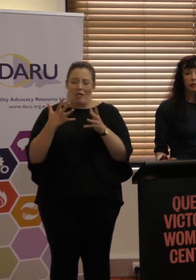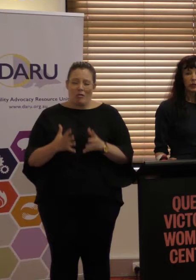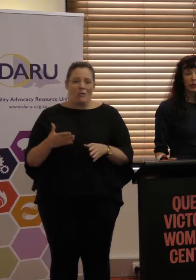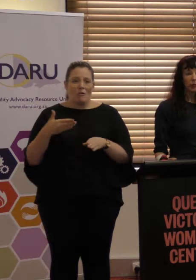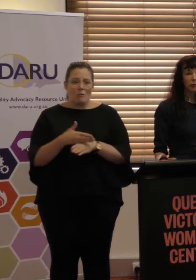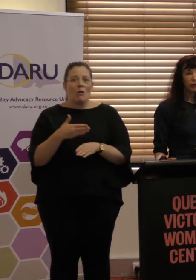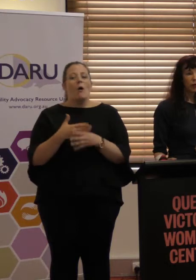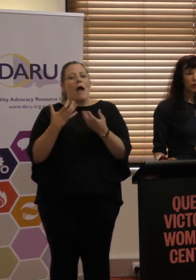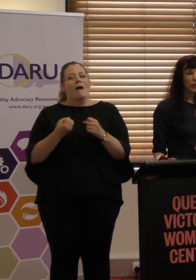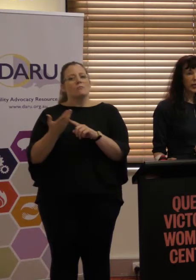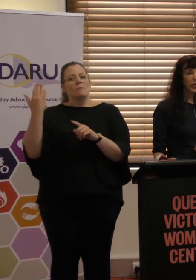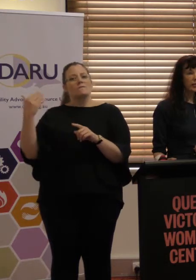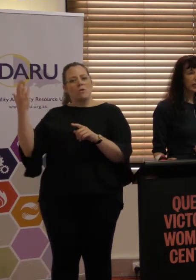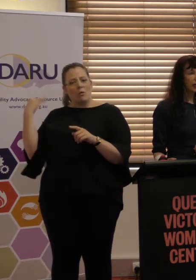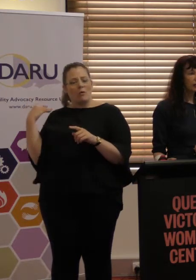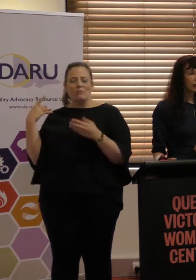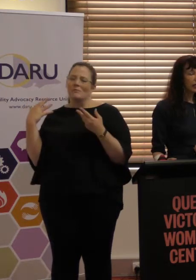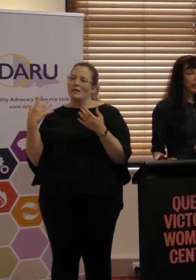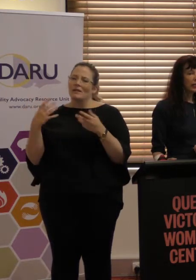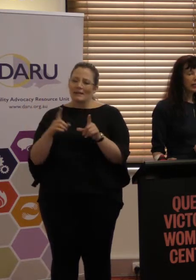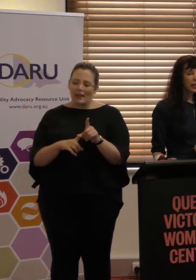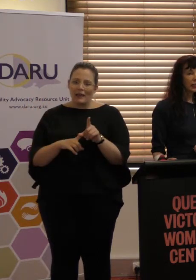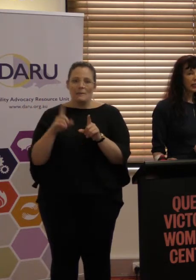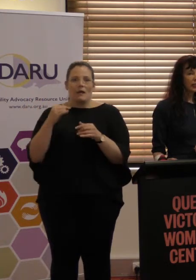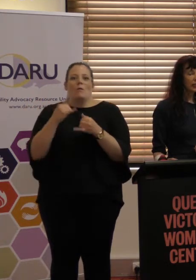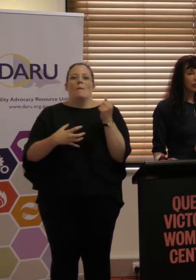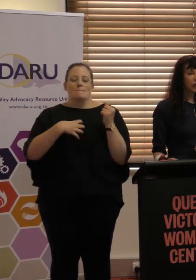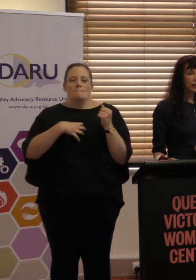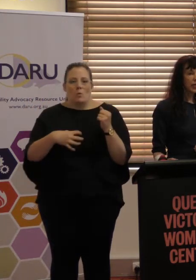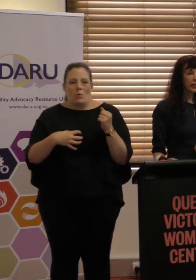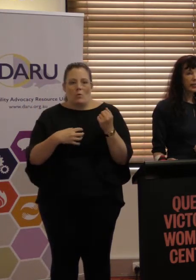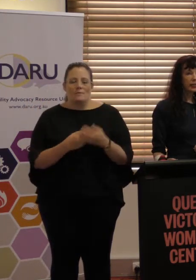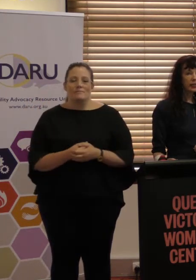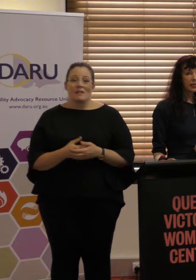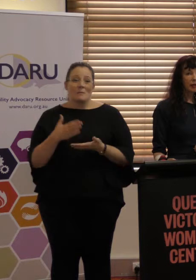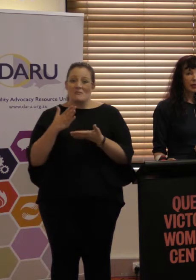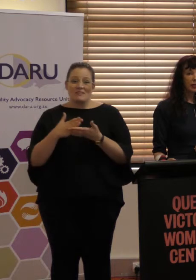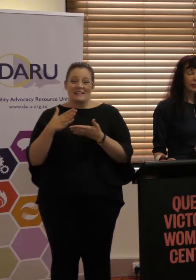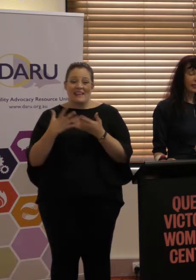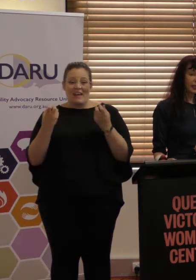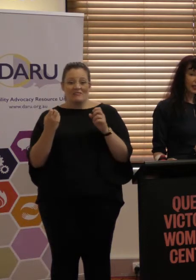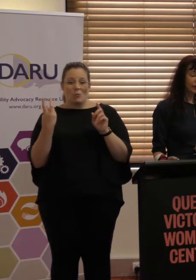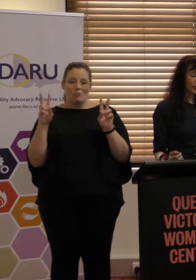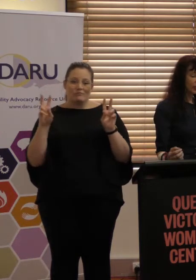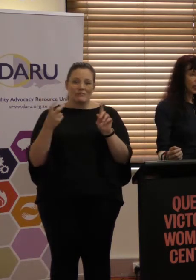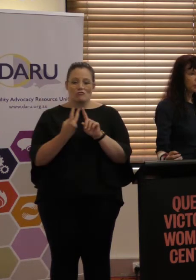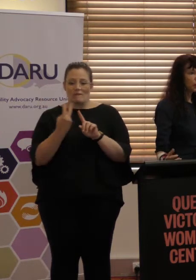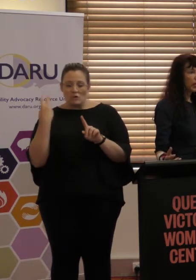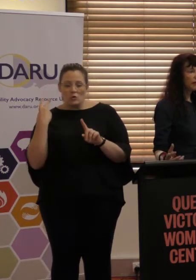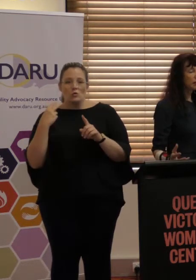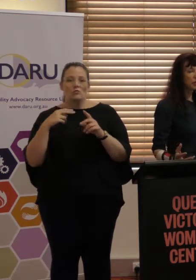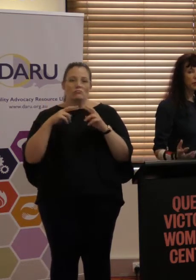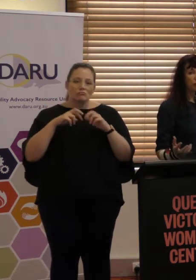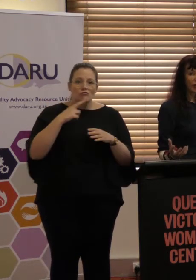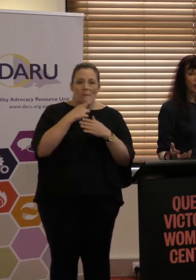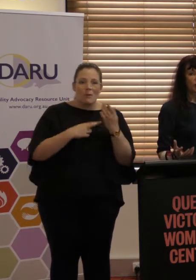having them for decades now, and sadly they're often saying exactly the same thing decade after decade, but we have